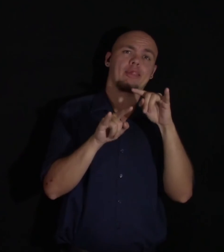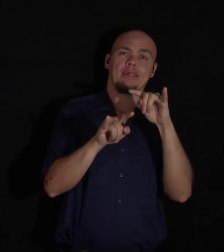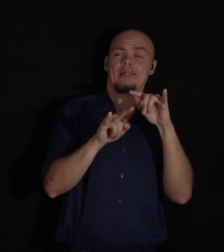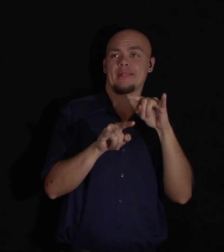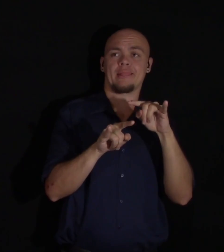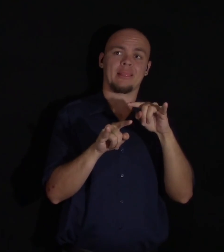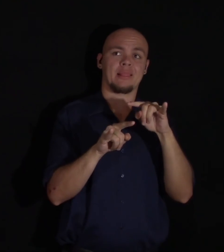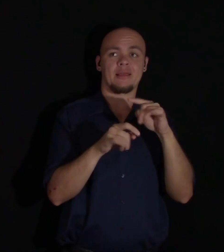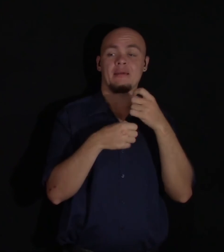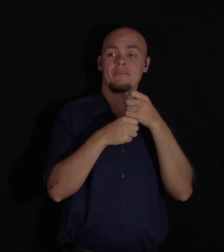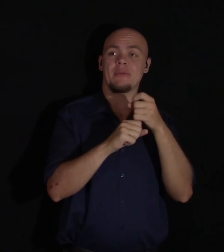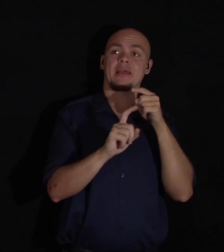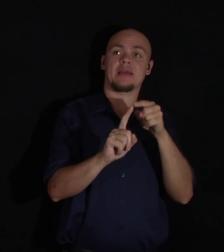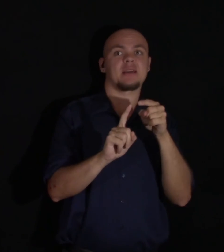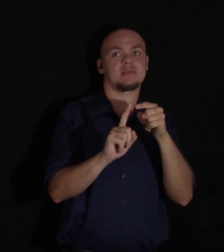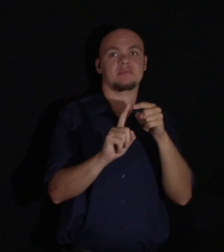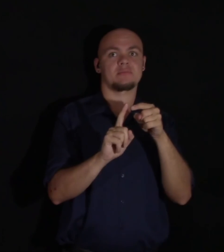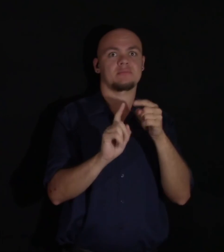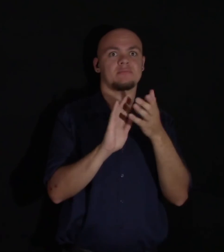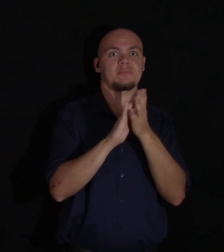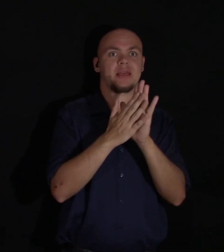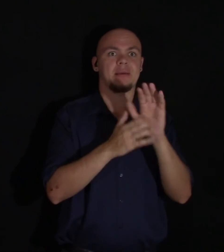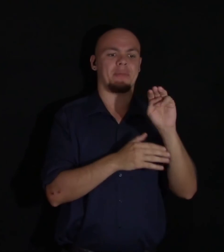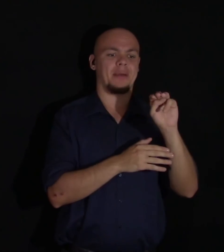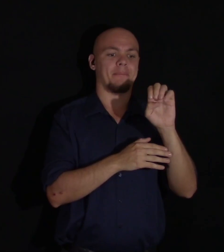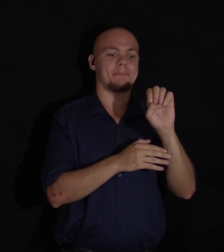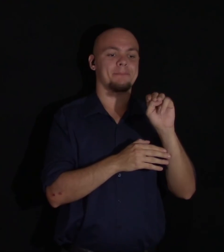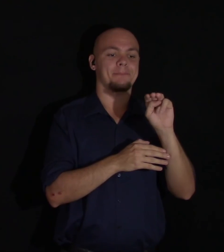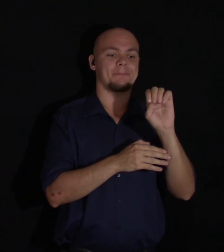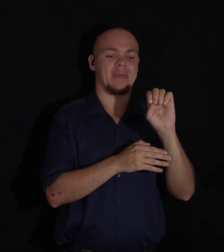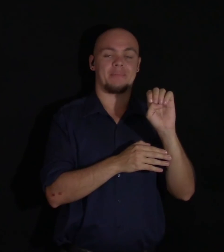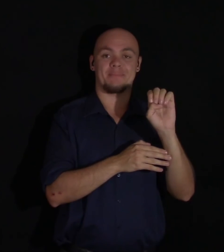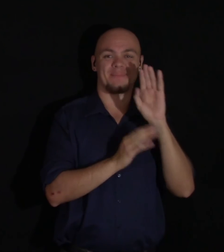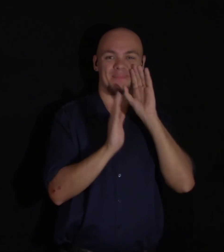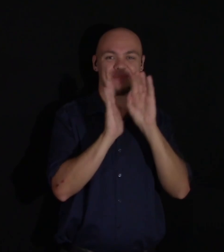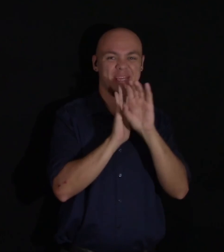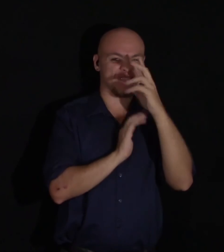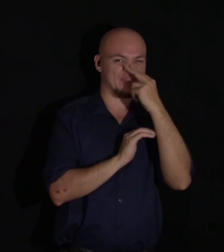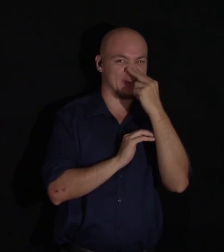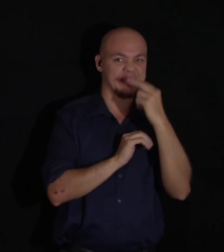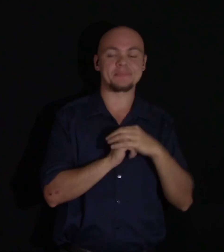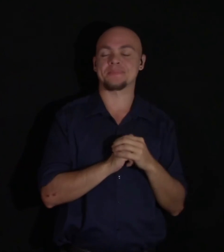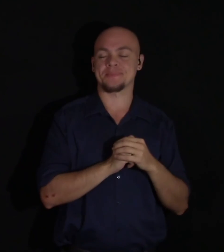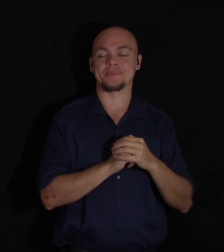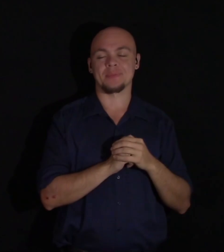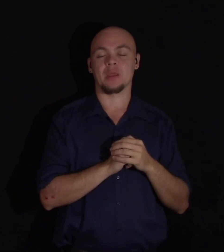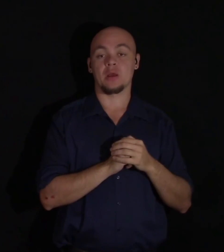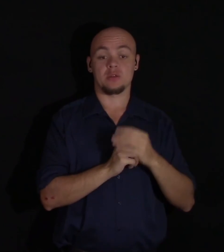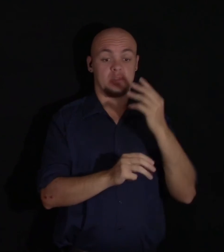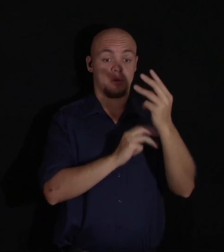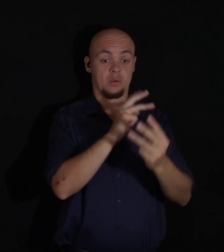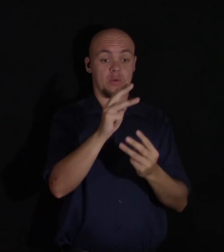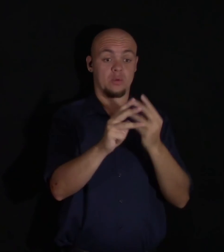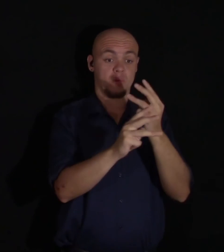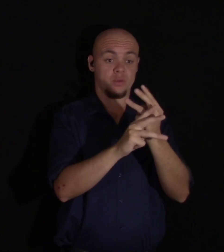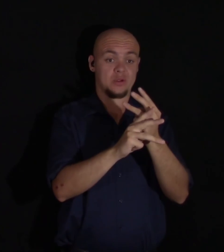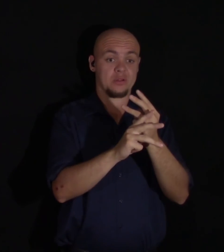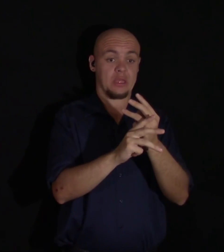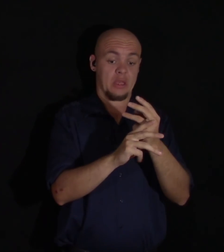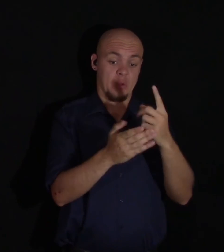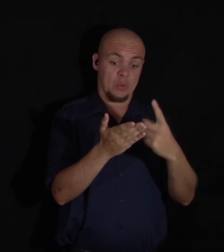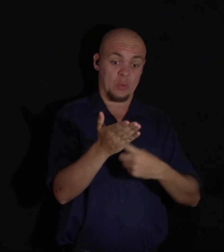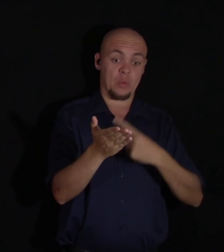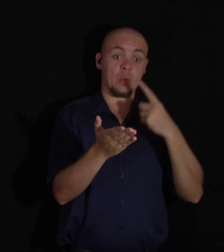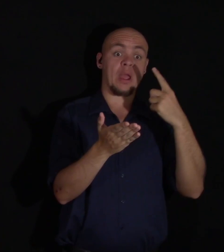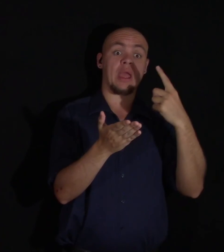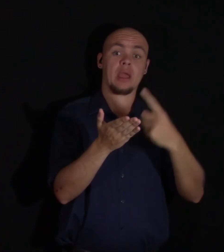and then make him into some sort of meme. You see, we live in a world where it's so rare to see a man cry that when we